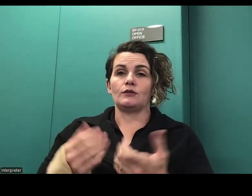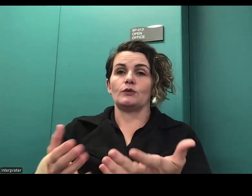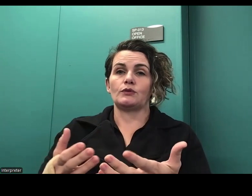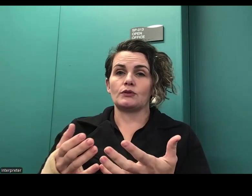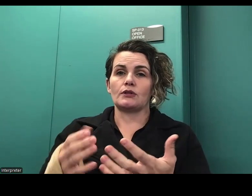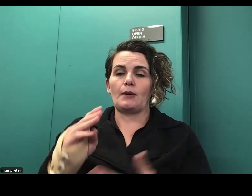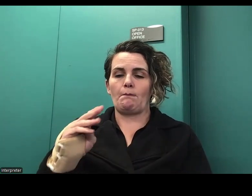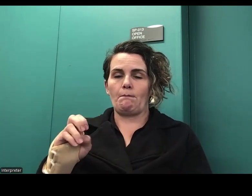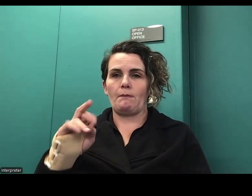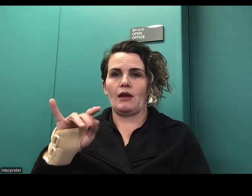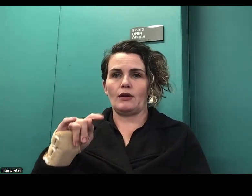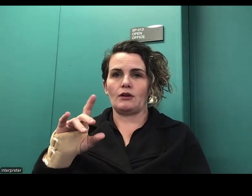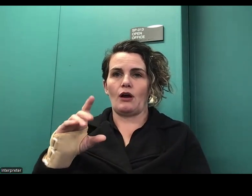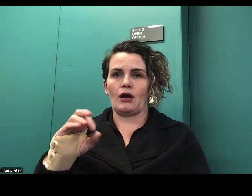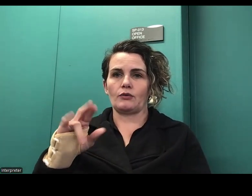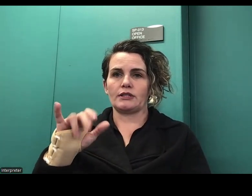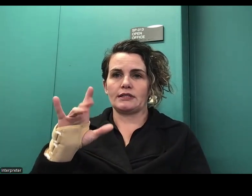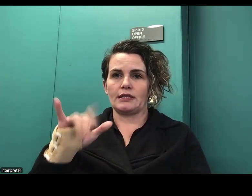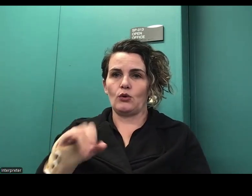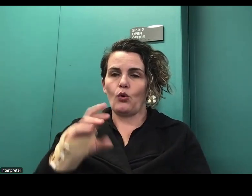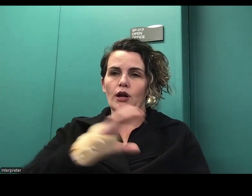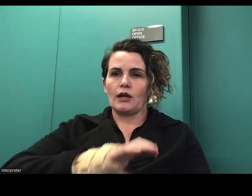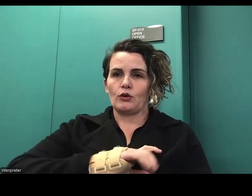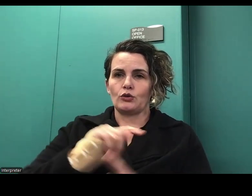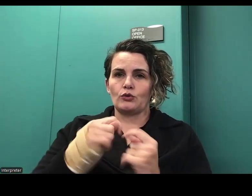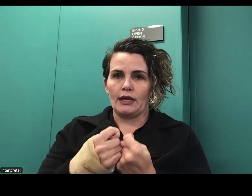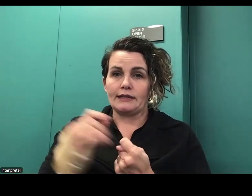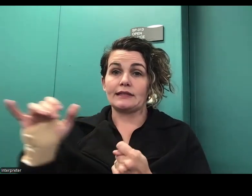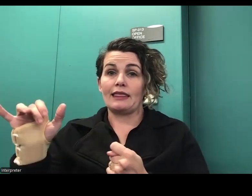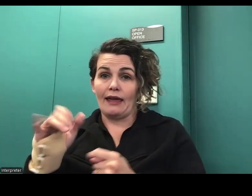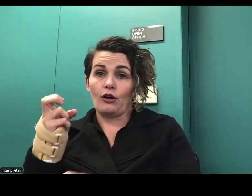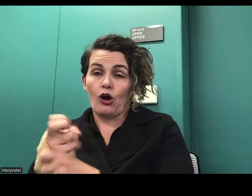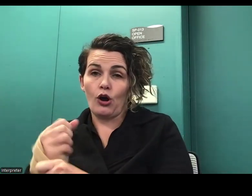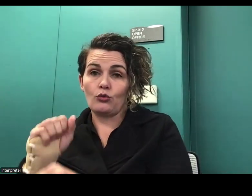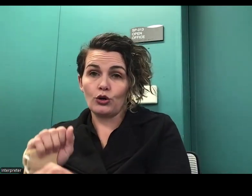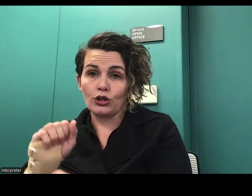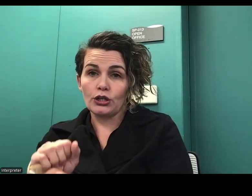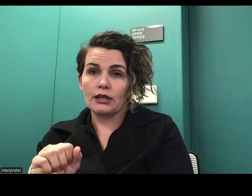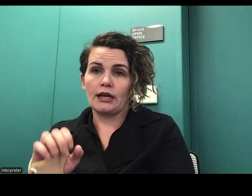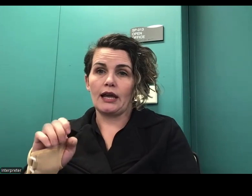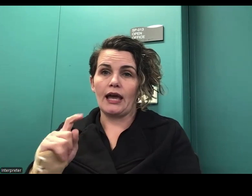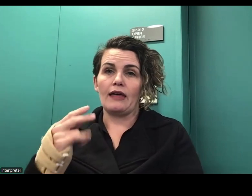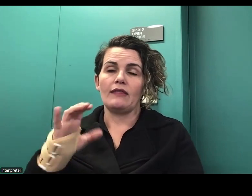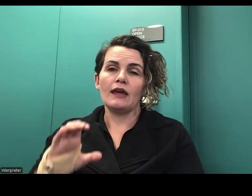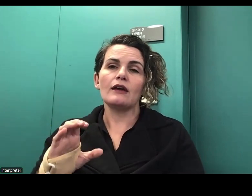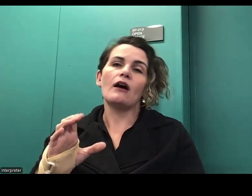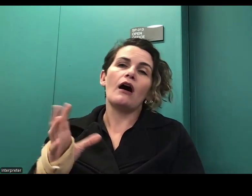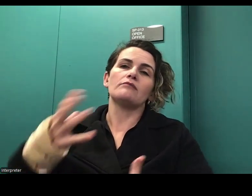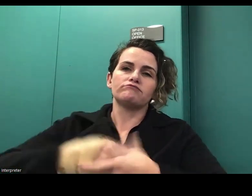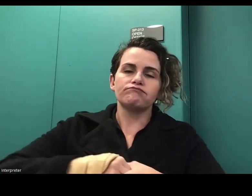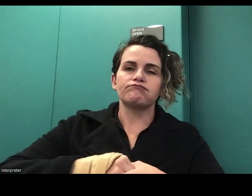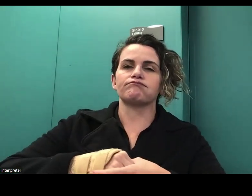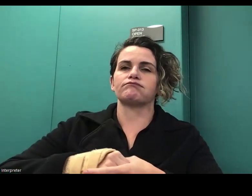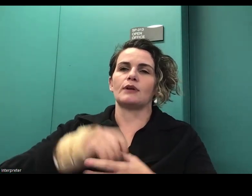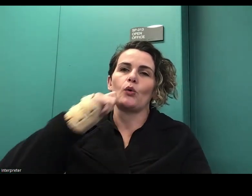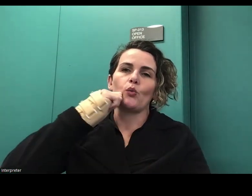including hard work ethic, and are inherently racist, sexist, or associated with or inconsistent with any racial